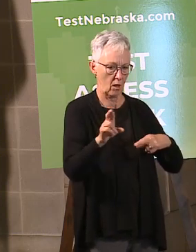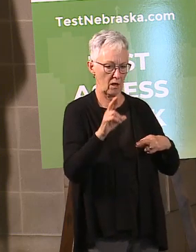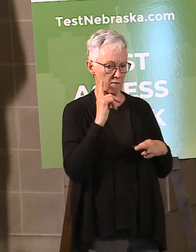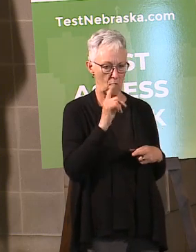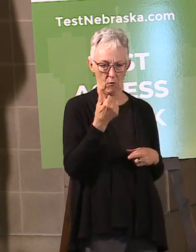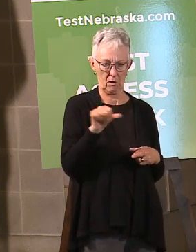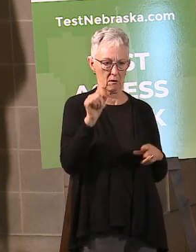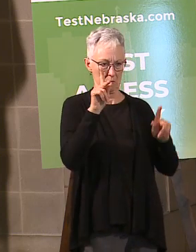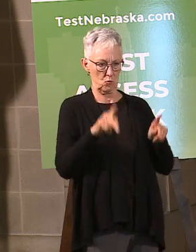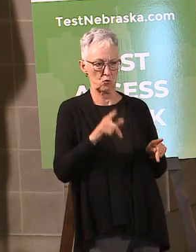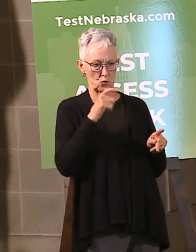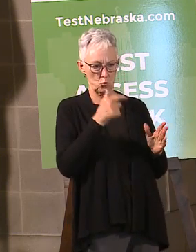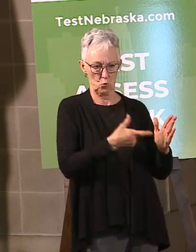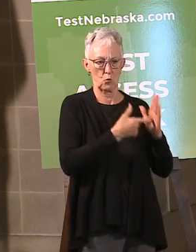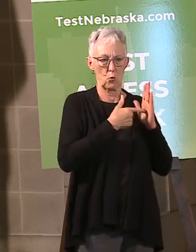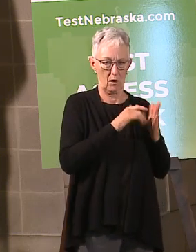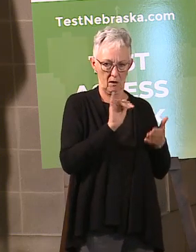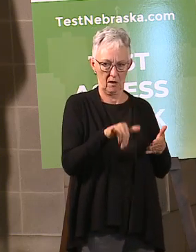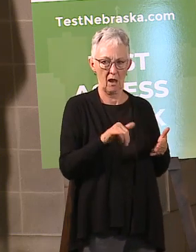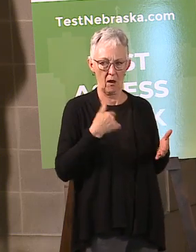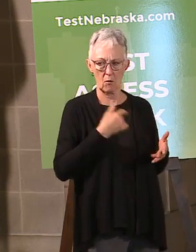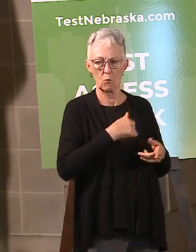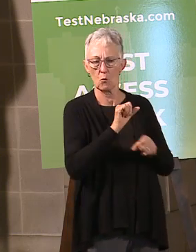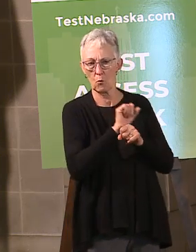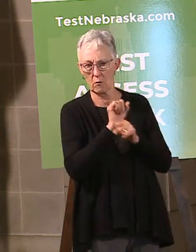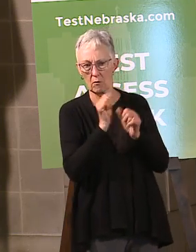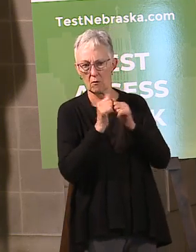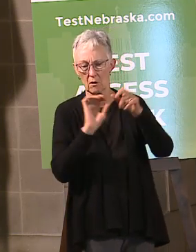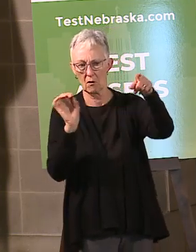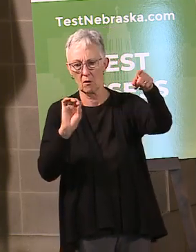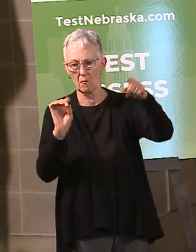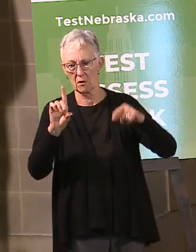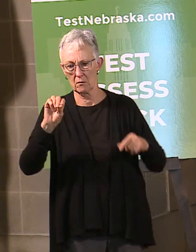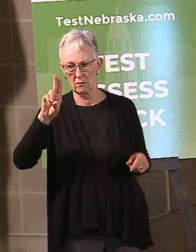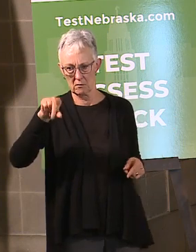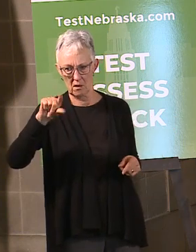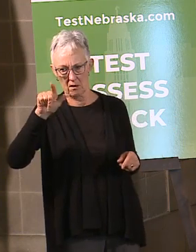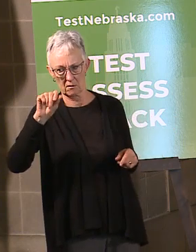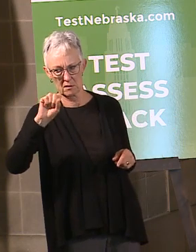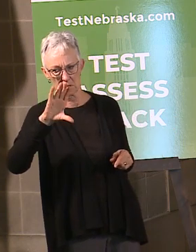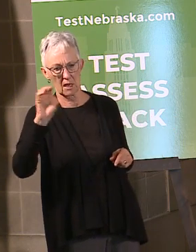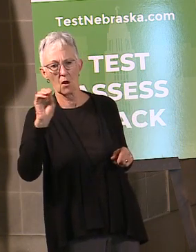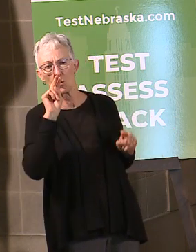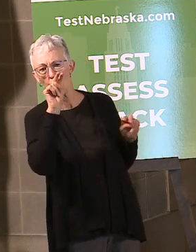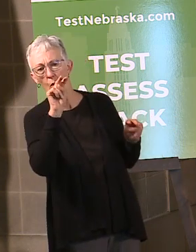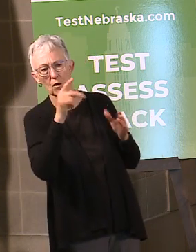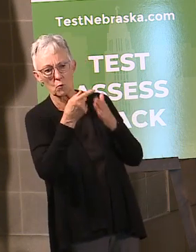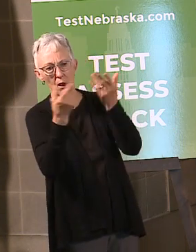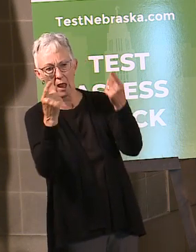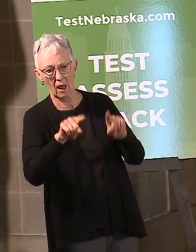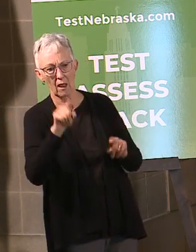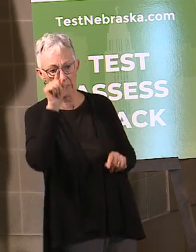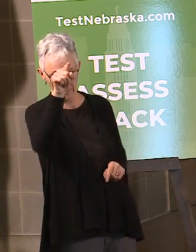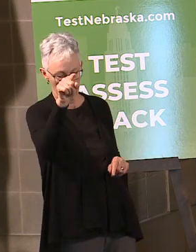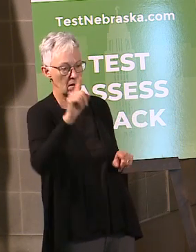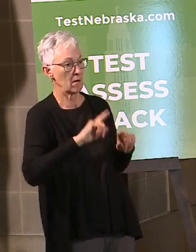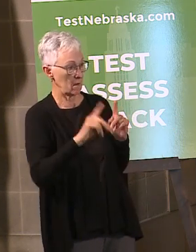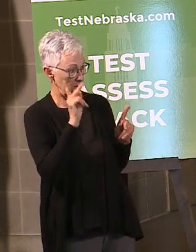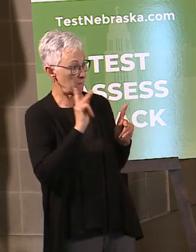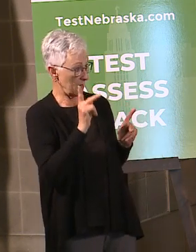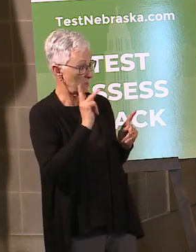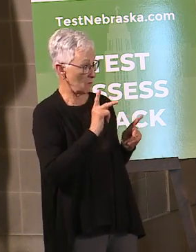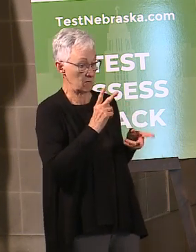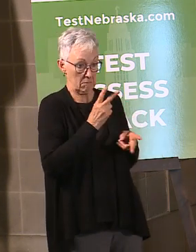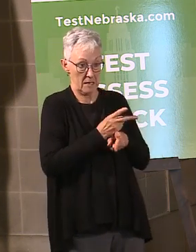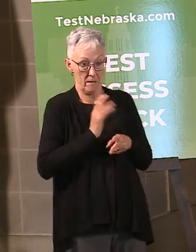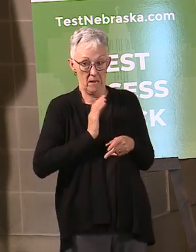Douglas County and working with the hospitals there to manage that. But in general, we've done a great job of complying with the restrictions and therefore preserving the healthcare